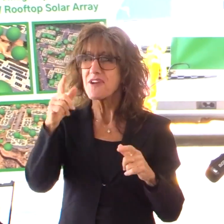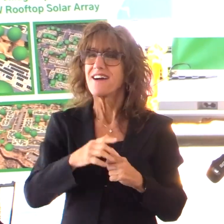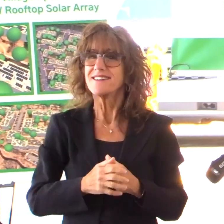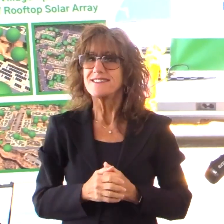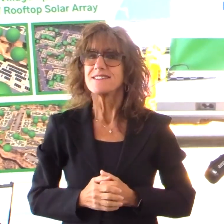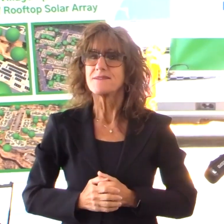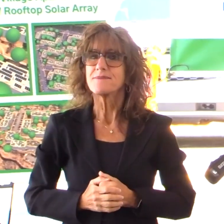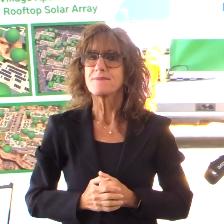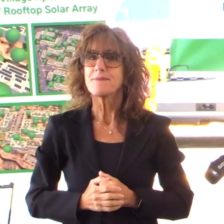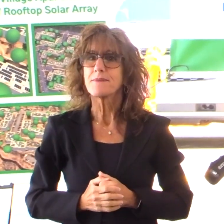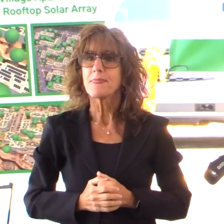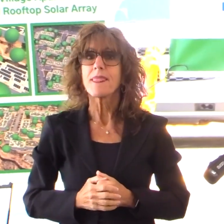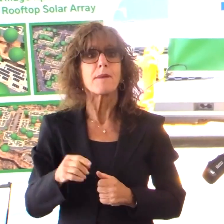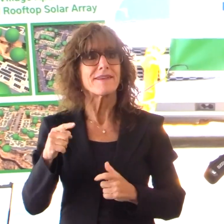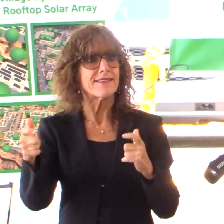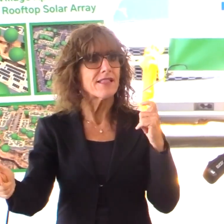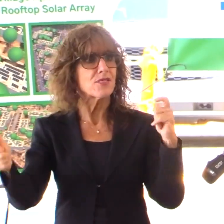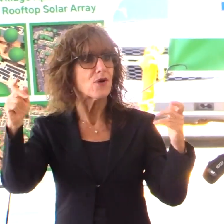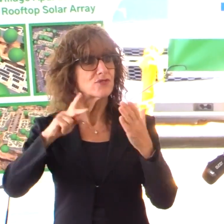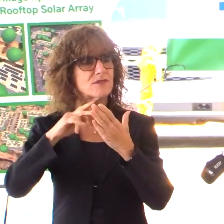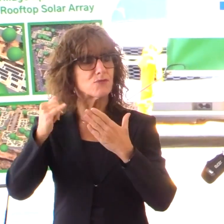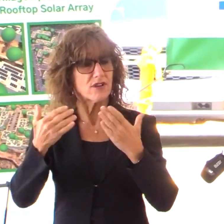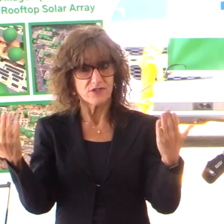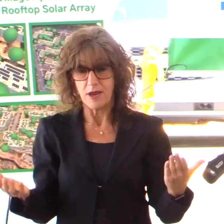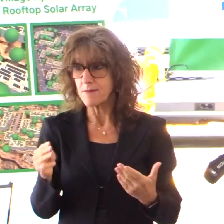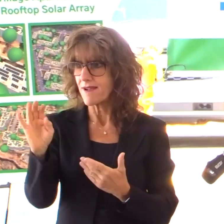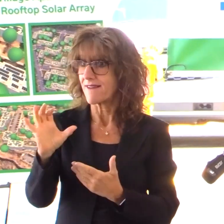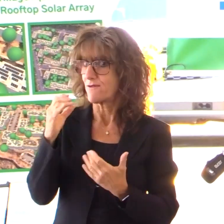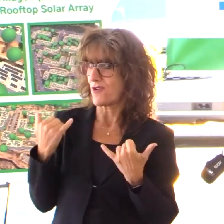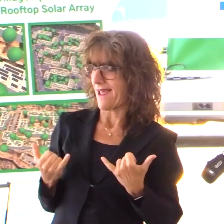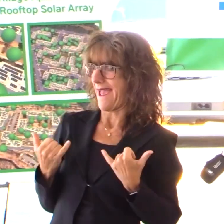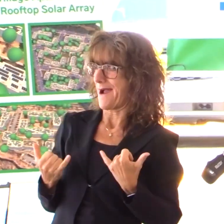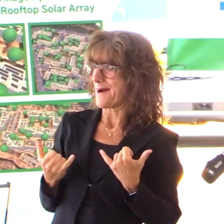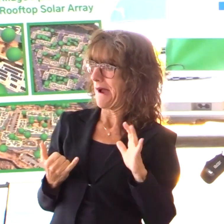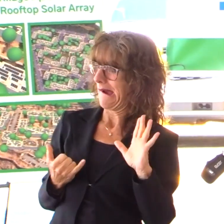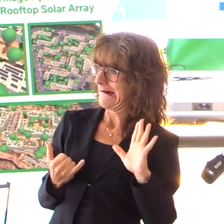But this is, you know, the largest project in the county for the moment.